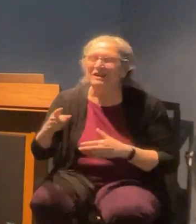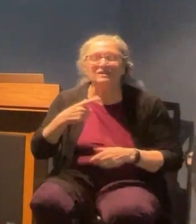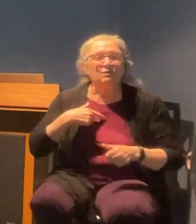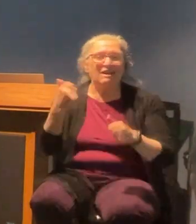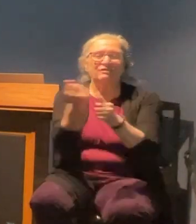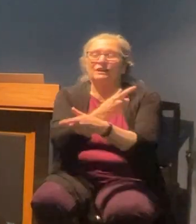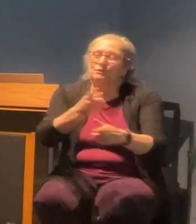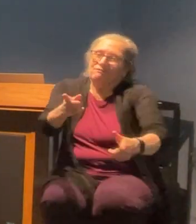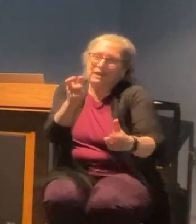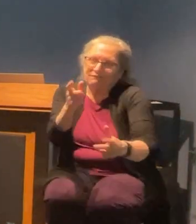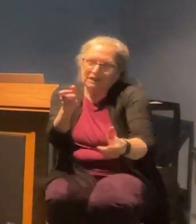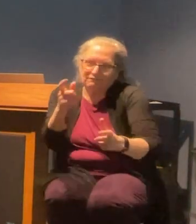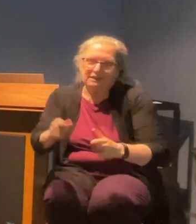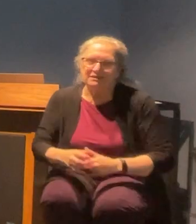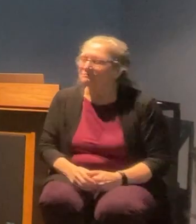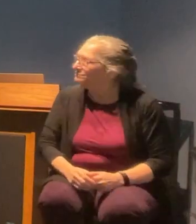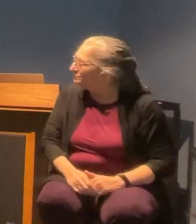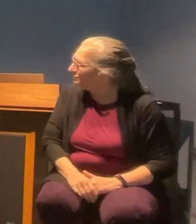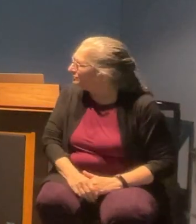fast. Yeah.